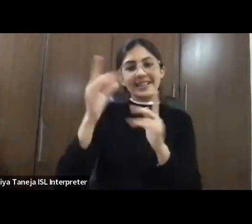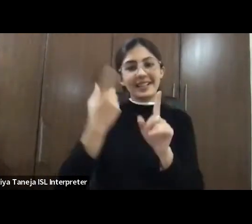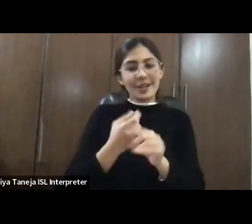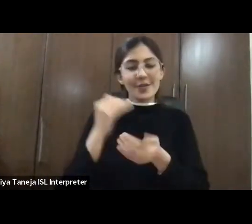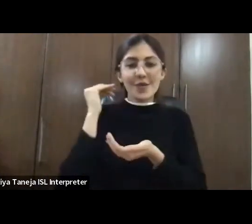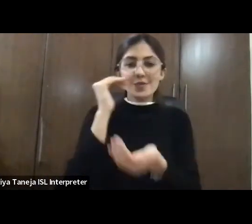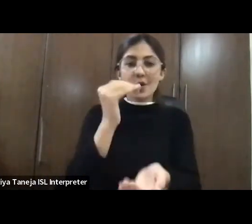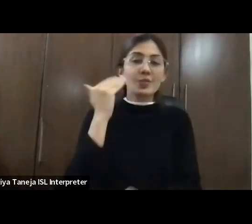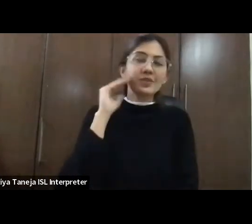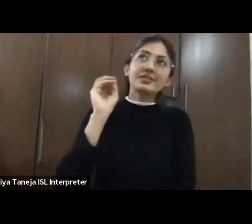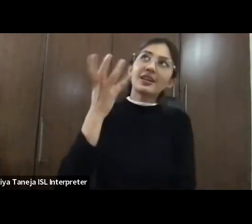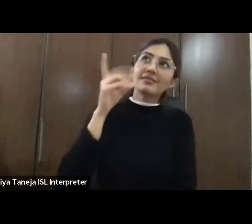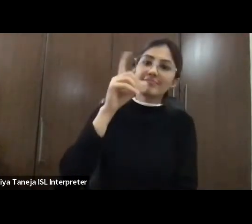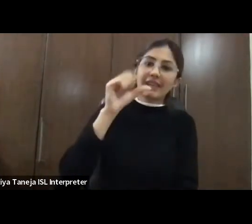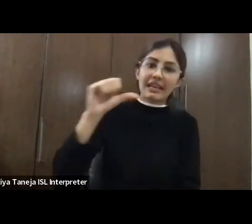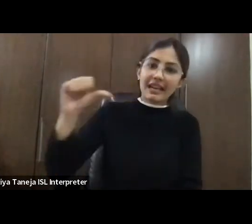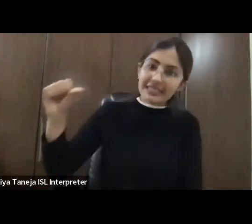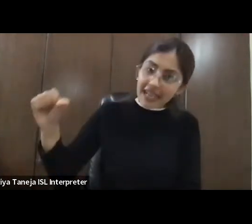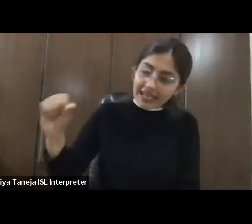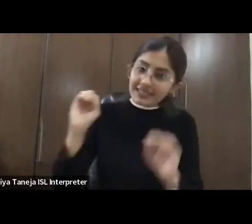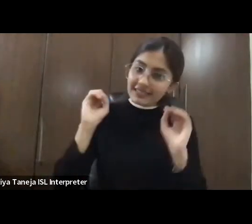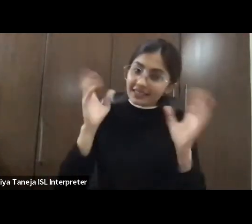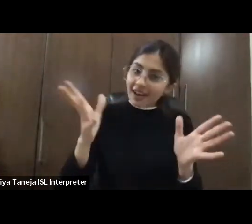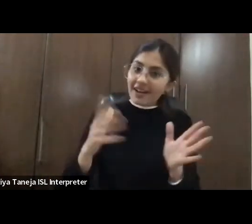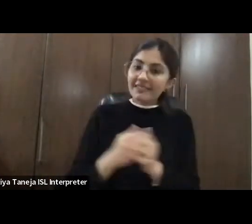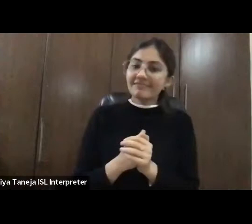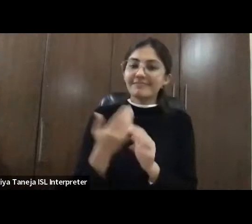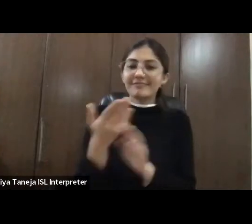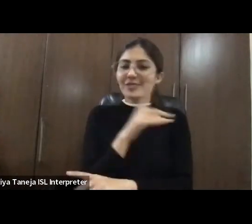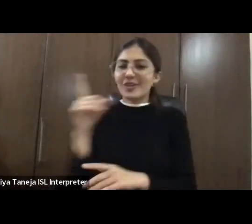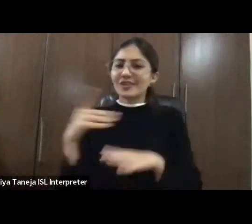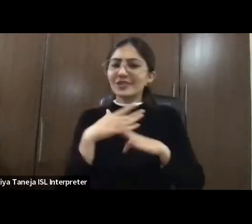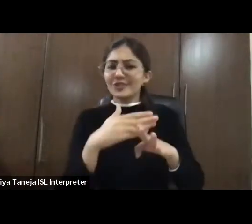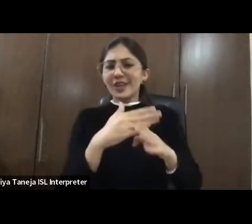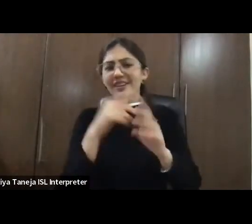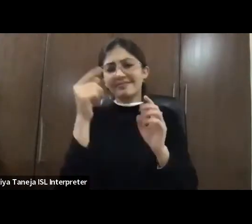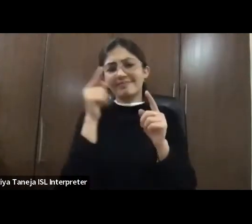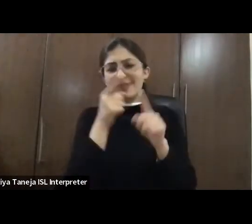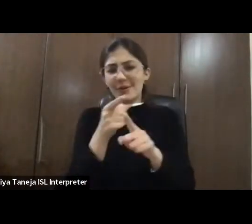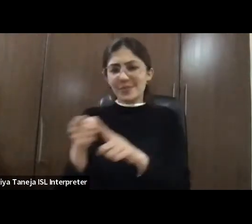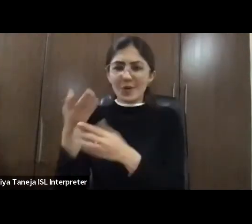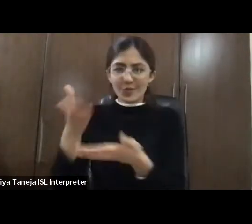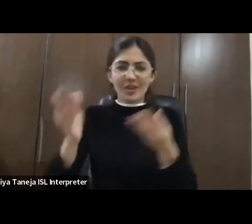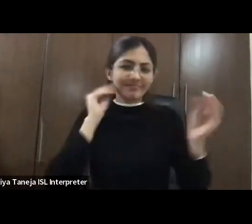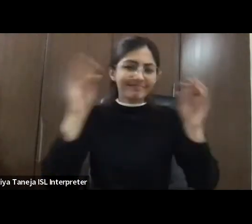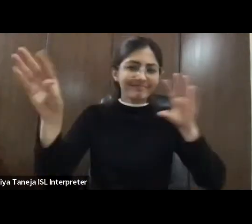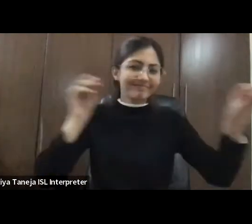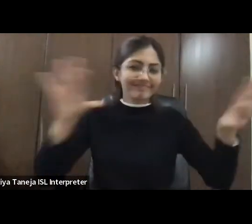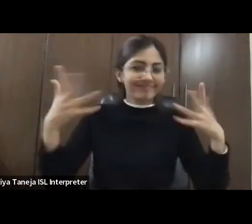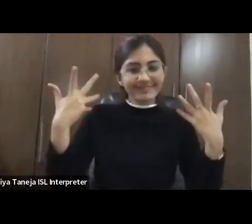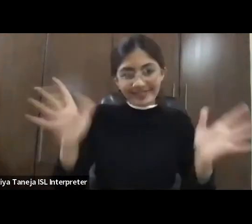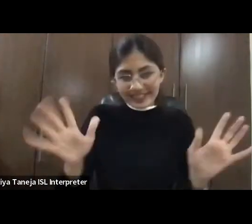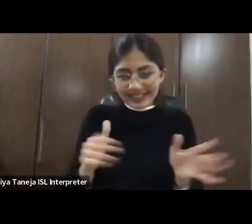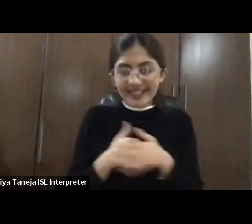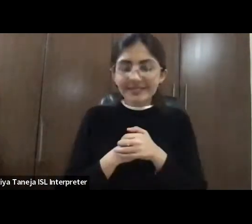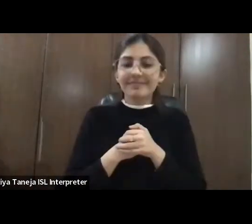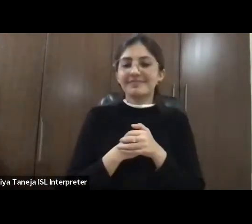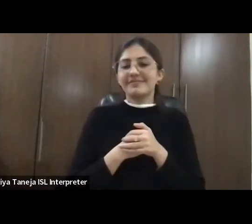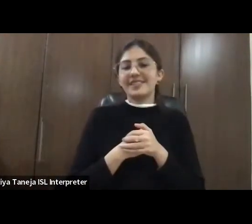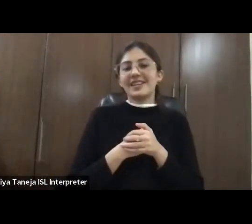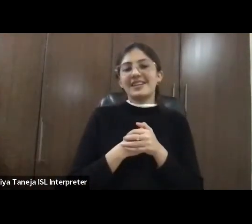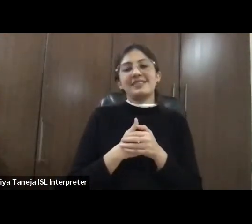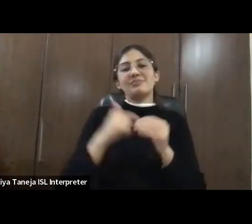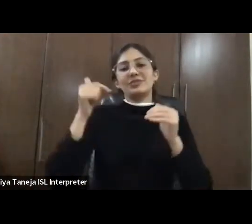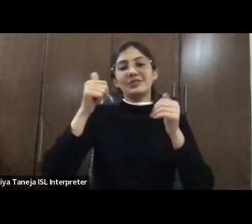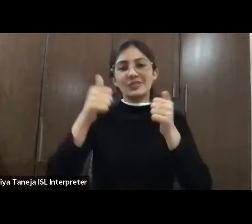in '99, as Sangeeta shared with all the delegates who are attending this award function. As a result